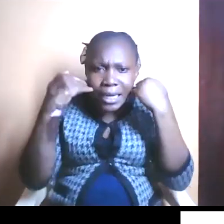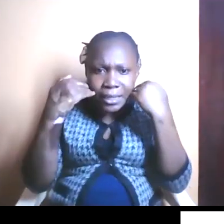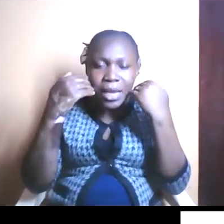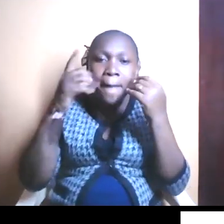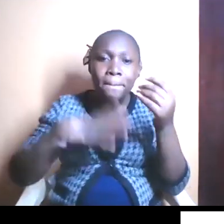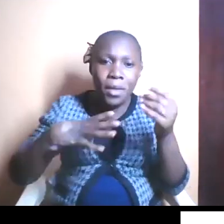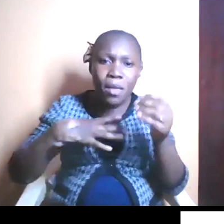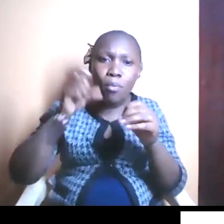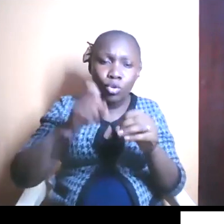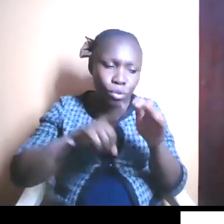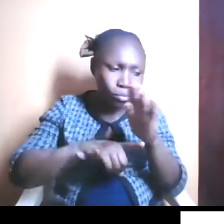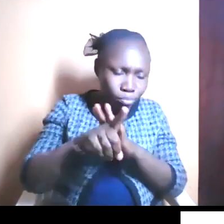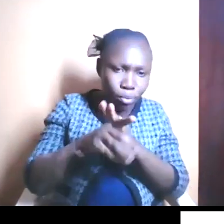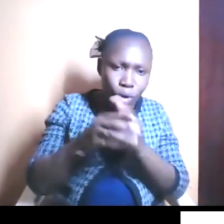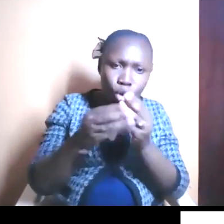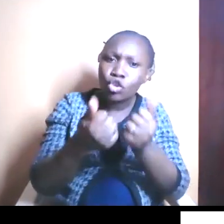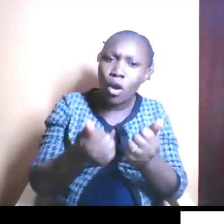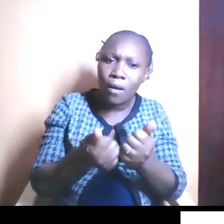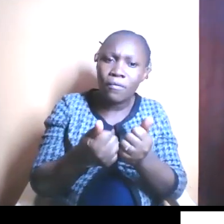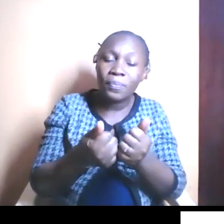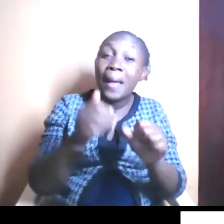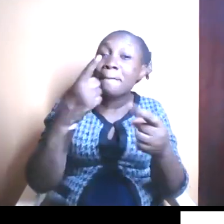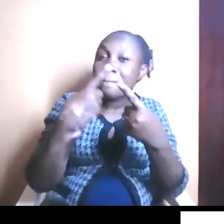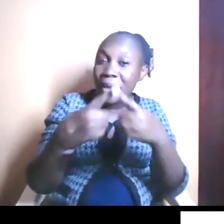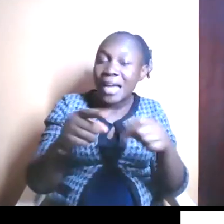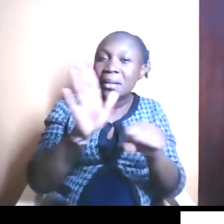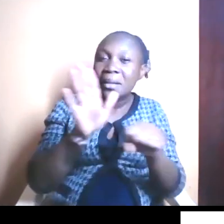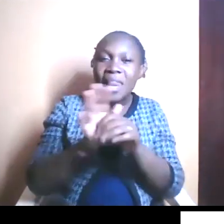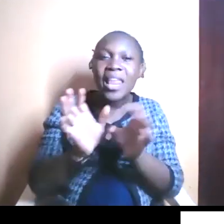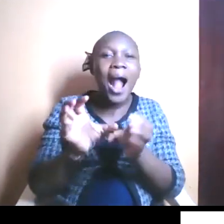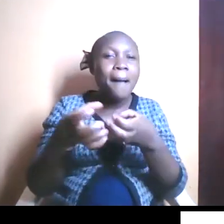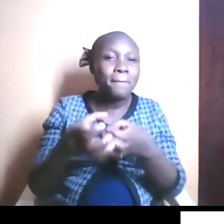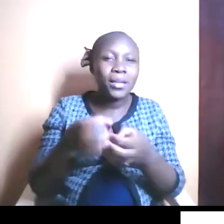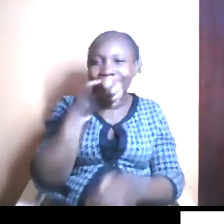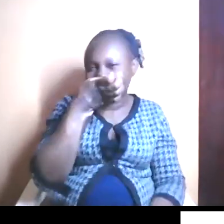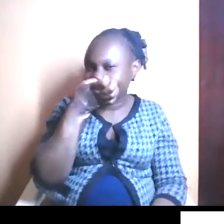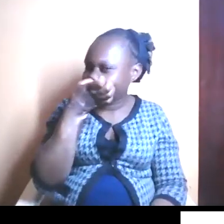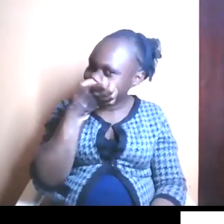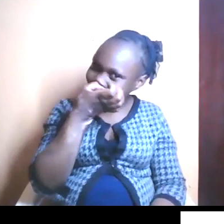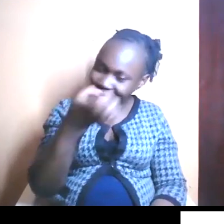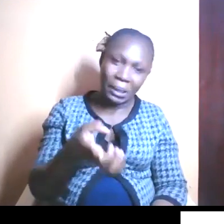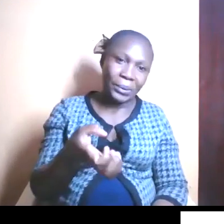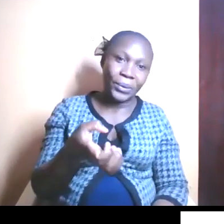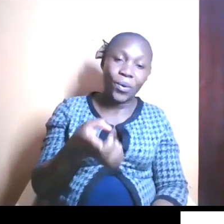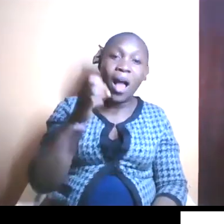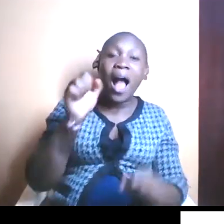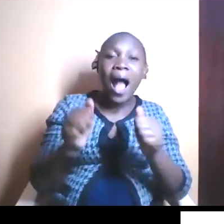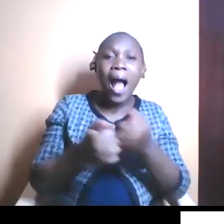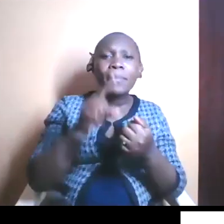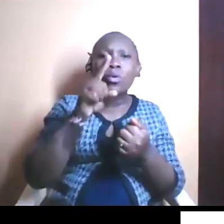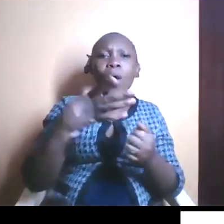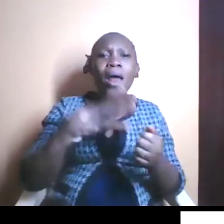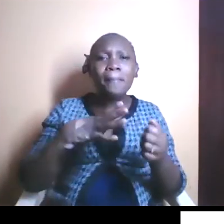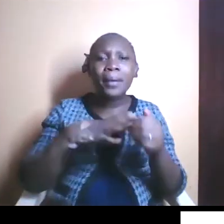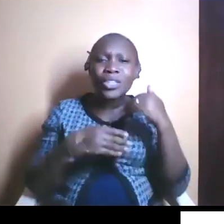usually unspoken rules, but many companies will not do that. If one worker is sick, they will basically just blame